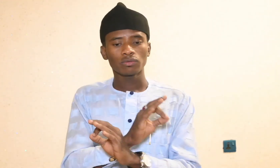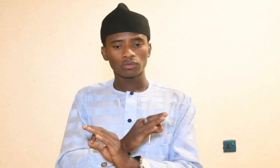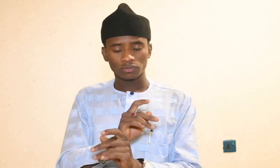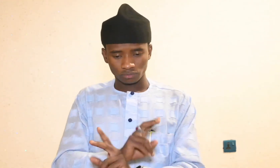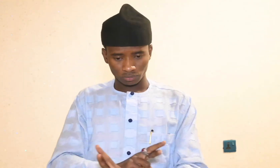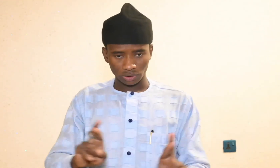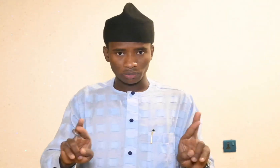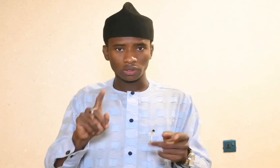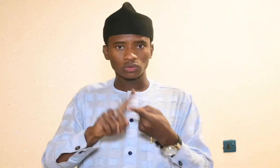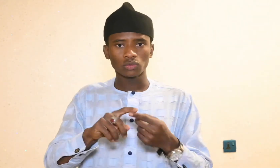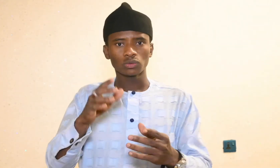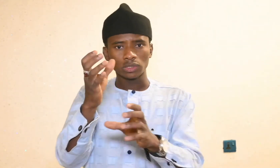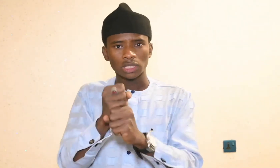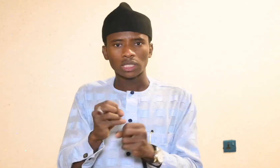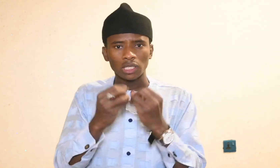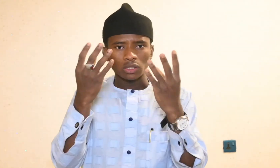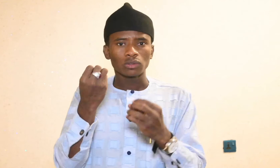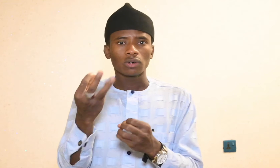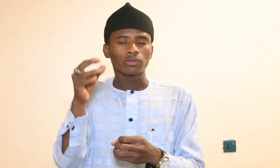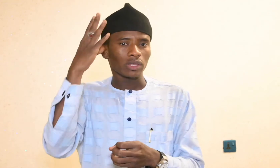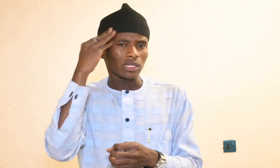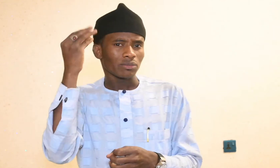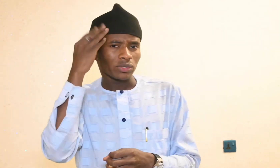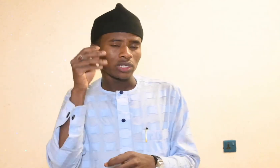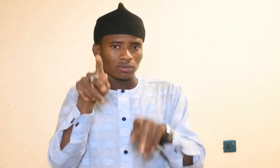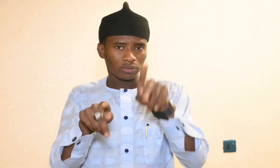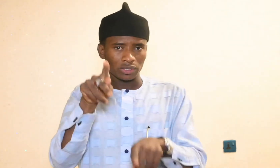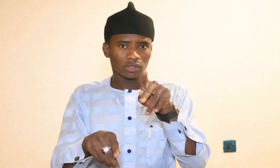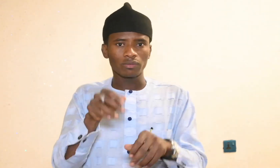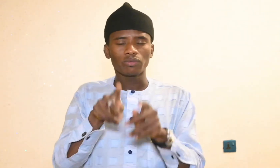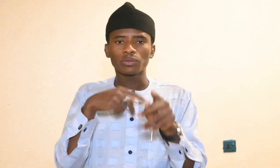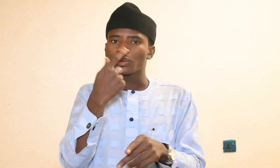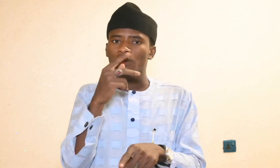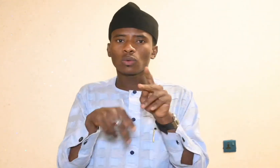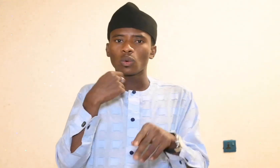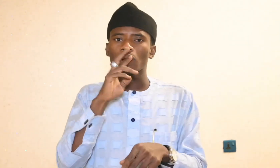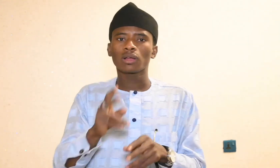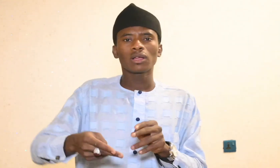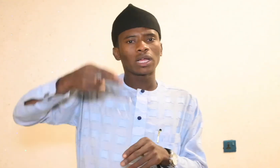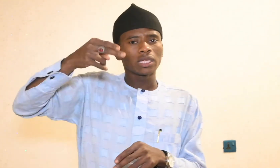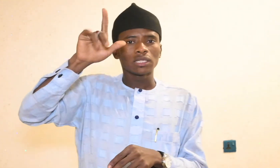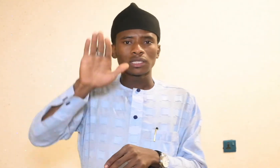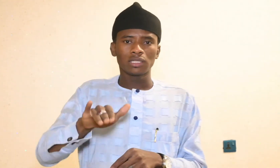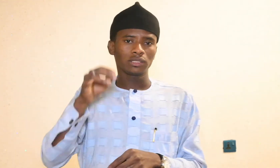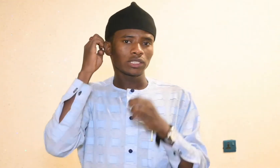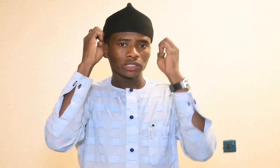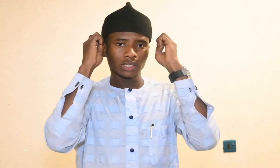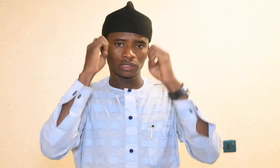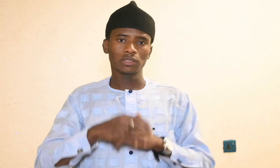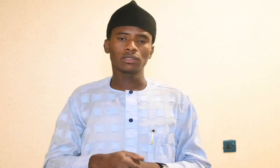lot of experienced persons and people who are very highly educated. So, because of this, you have to prepare